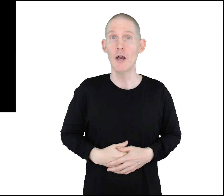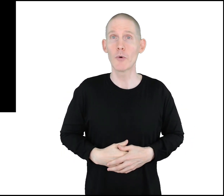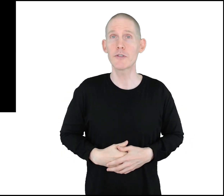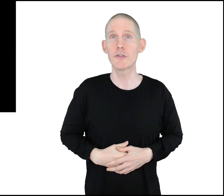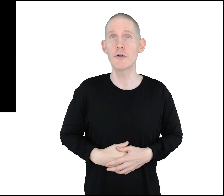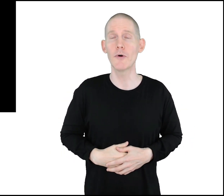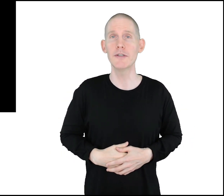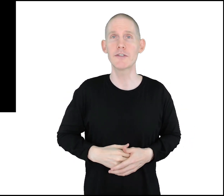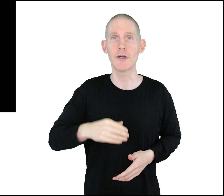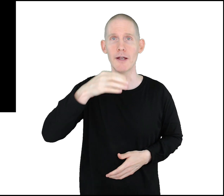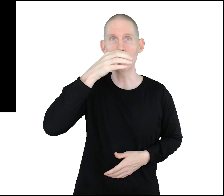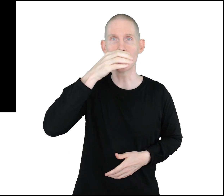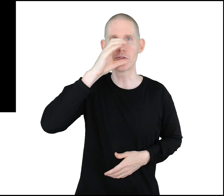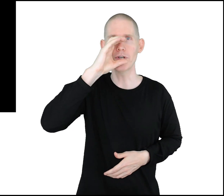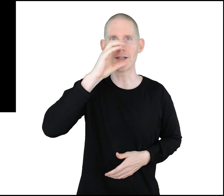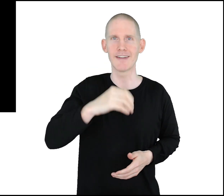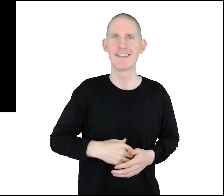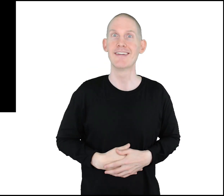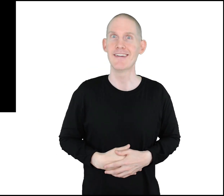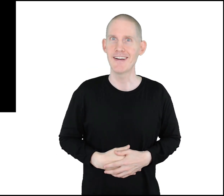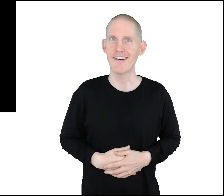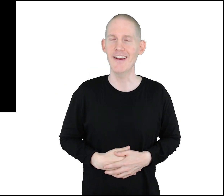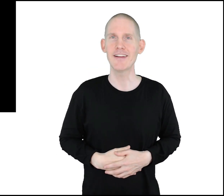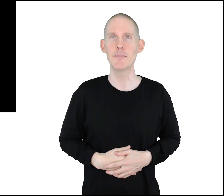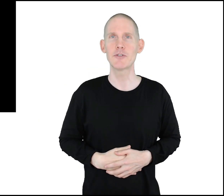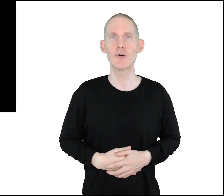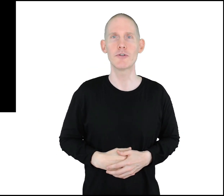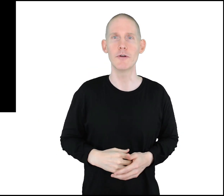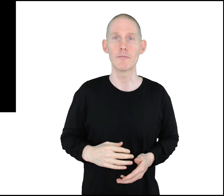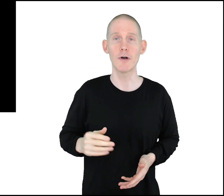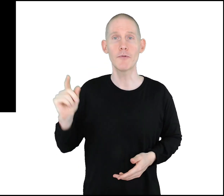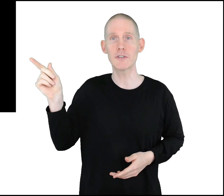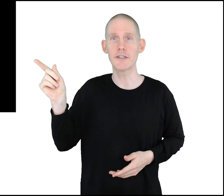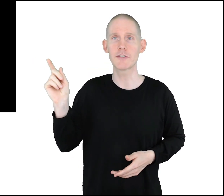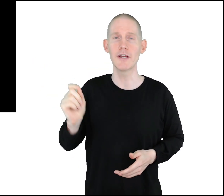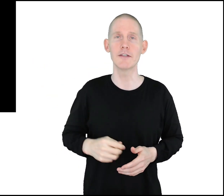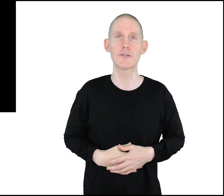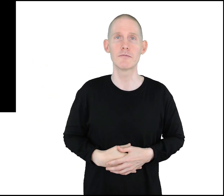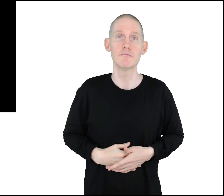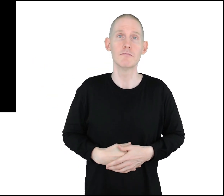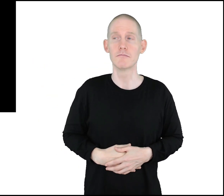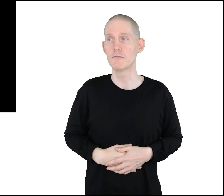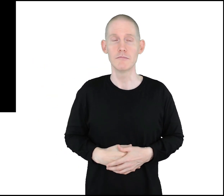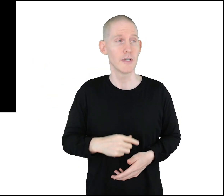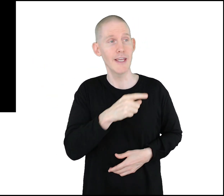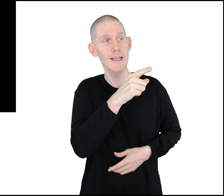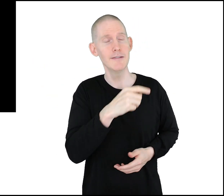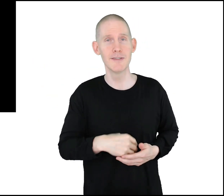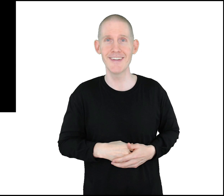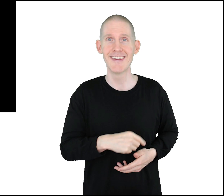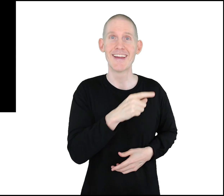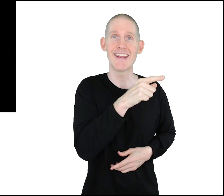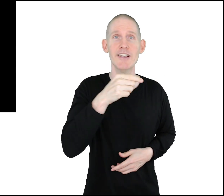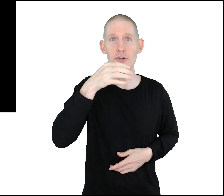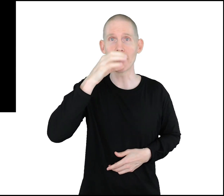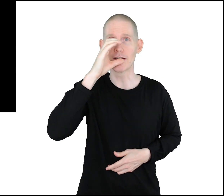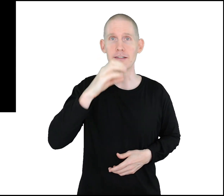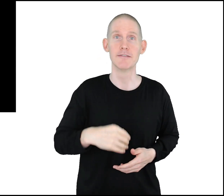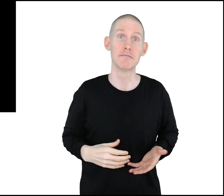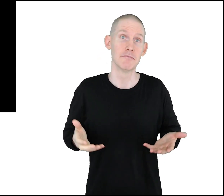we're still going to sign drink. All right, let me show it to you. Well, first let's sign this. He drink.